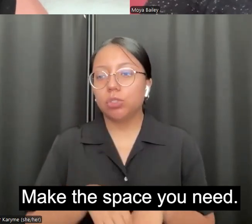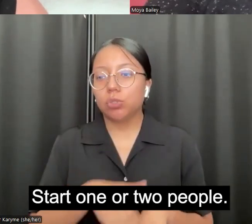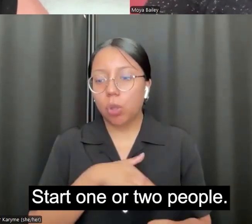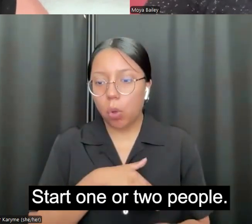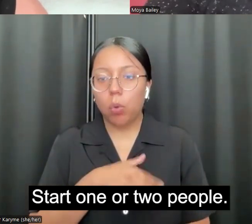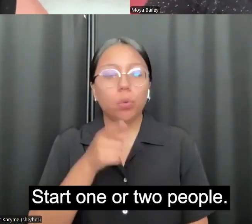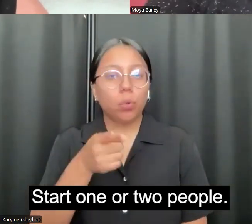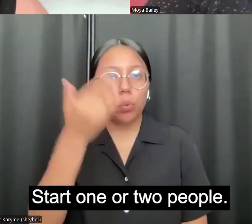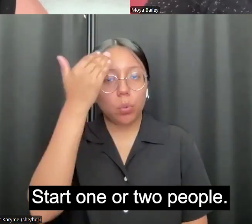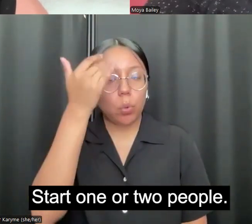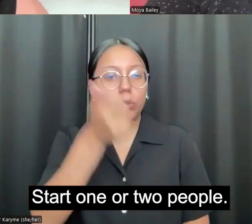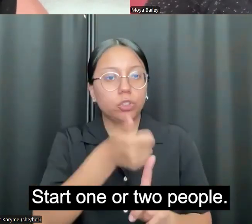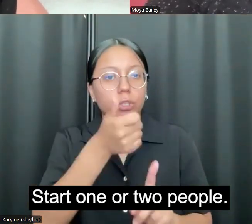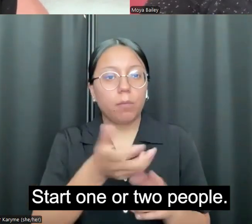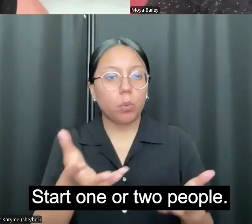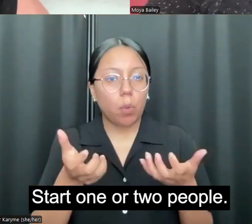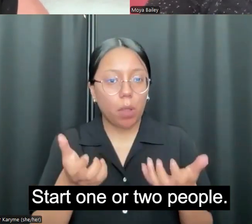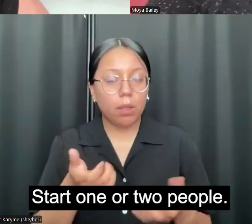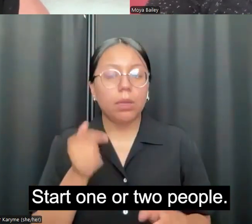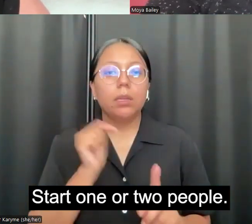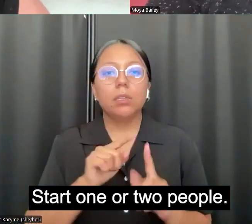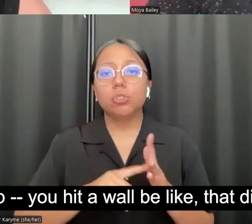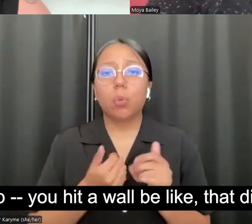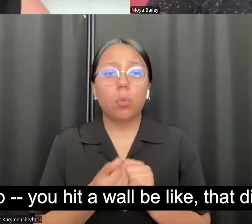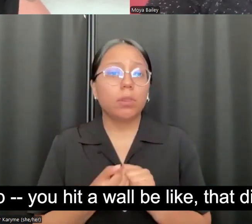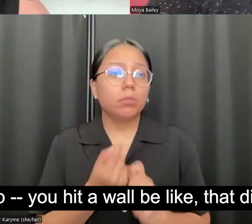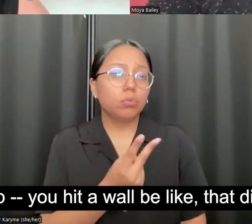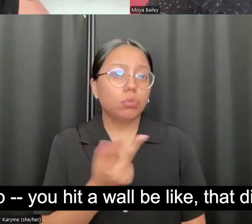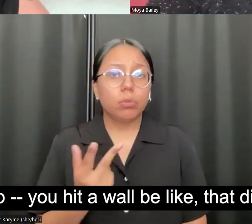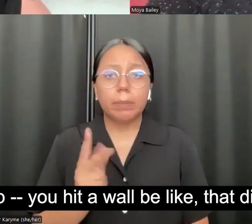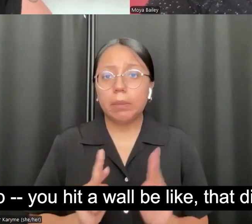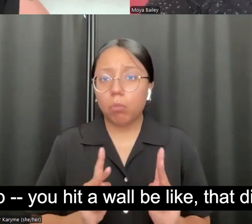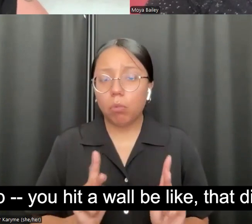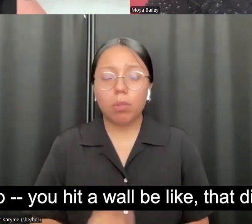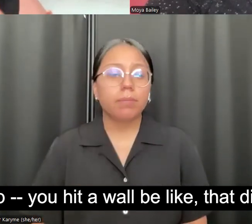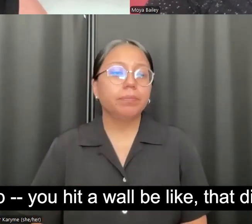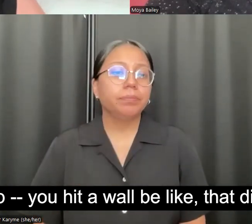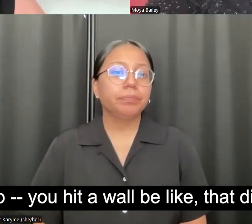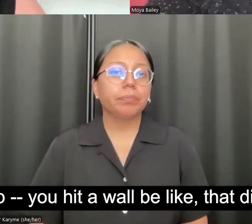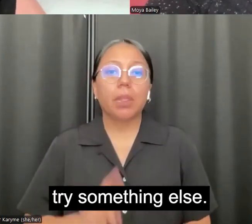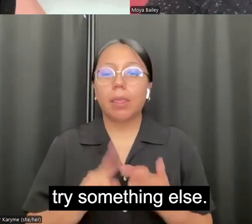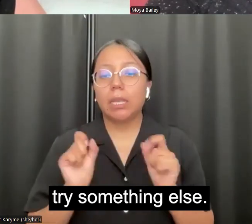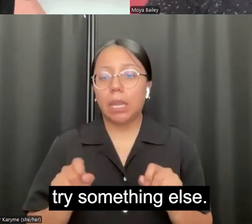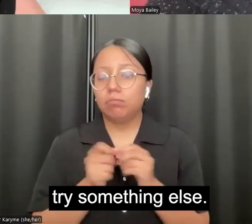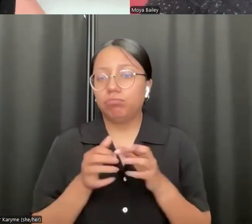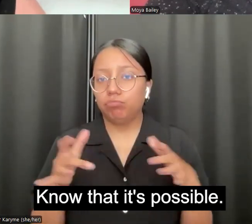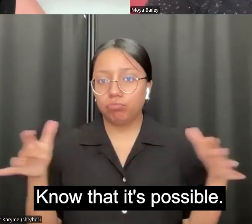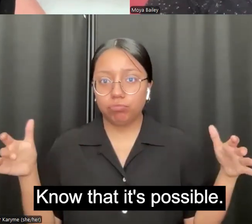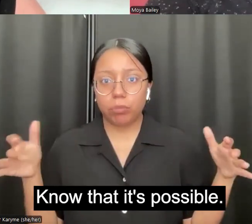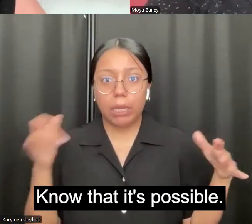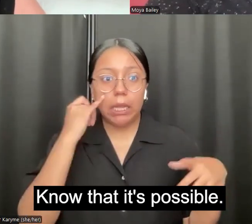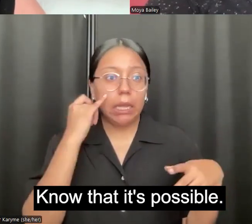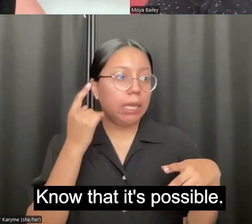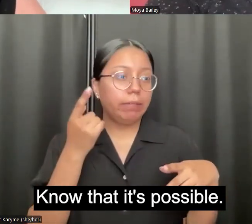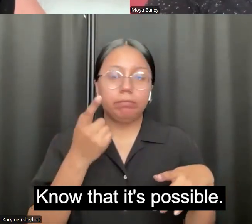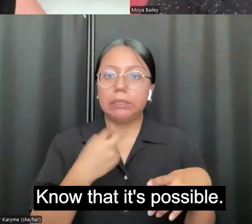space that you need. Start with one or two people. Um, and you hit a wall, be like, all right, that didn't work, try something else.